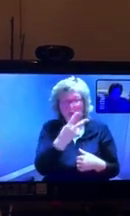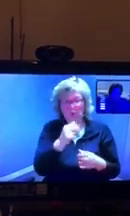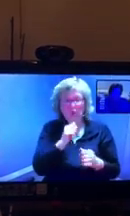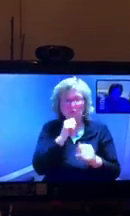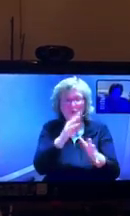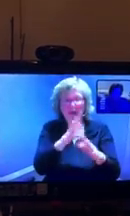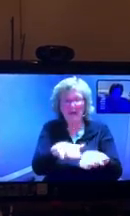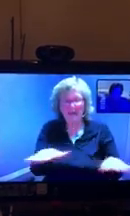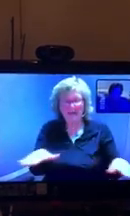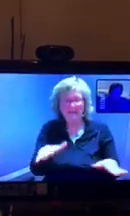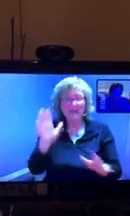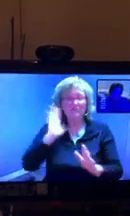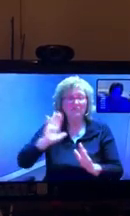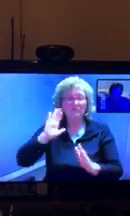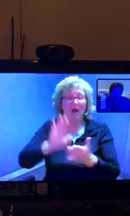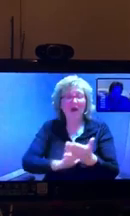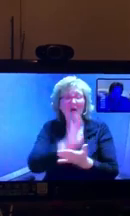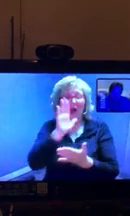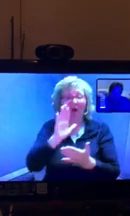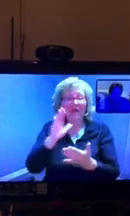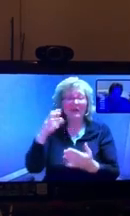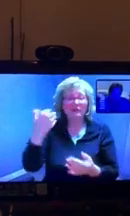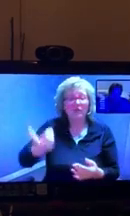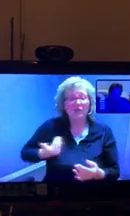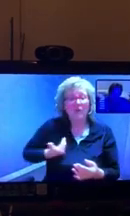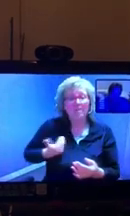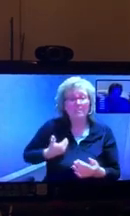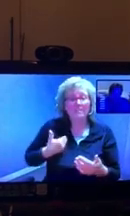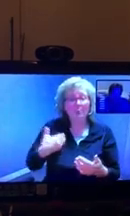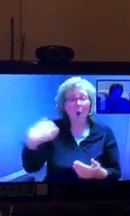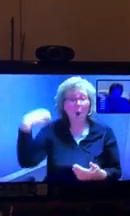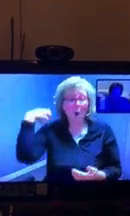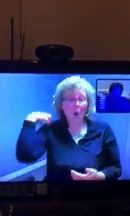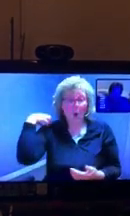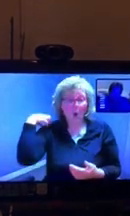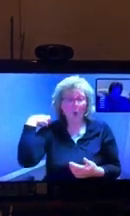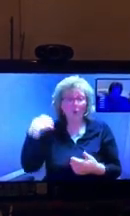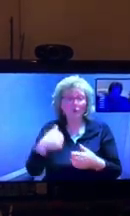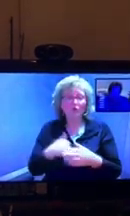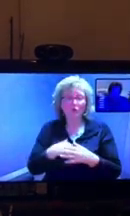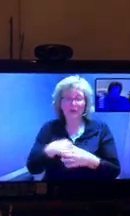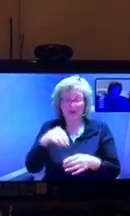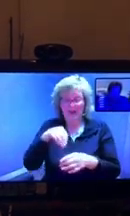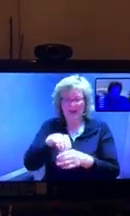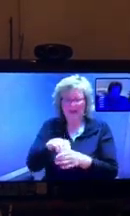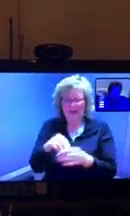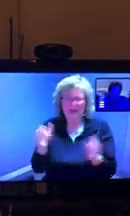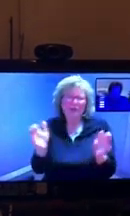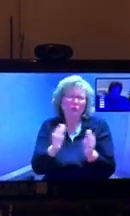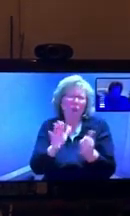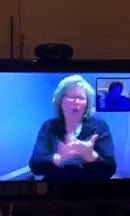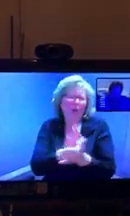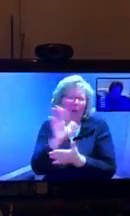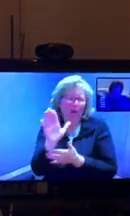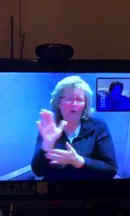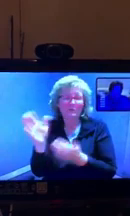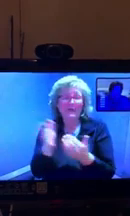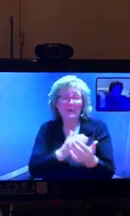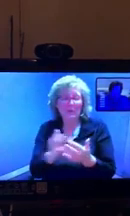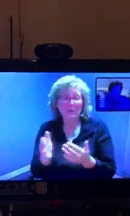football coach. I'm in the Hall of Fame of my college, which is a small college, by the way, out in Monterey County. Probably not a huge distinction,